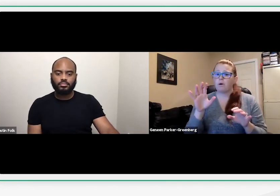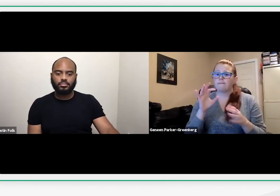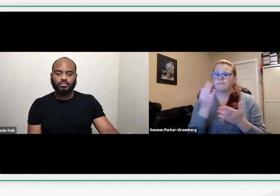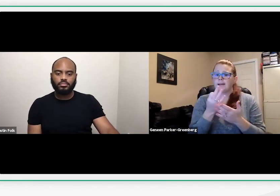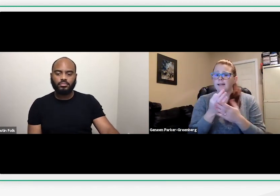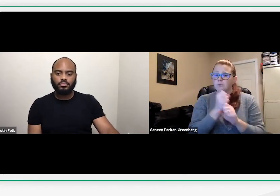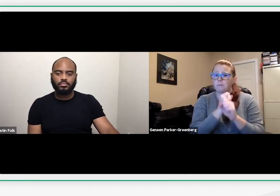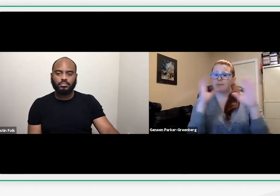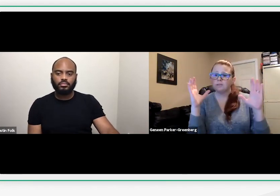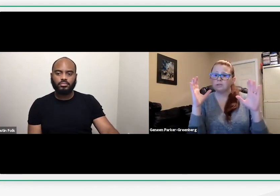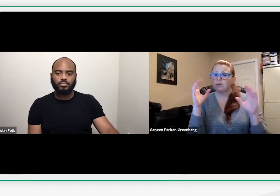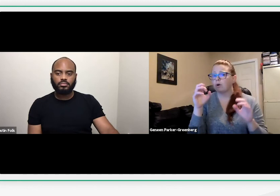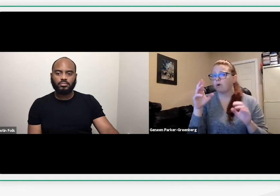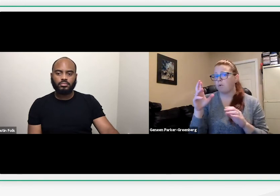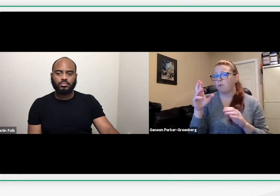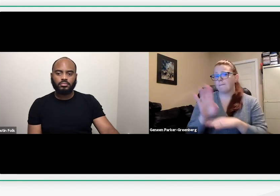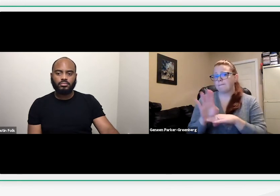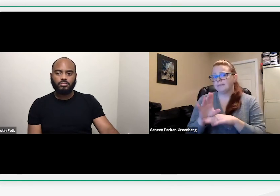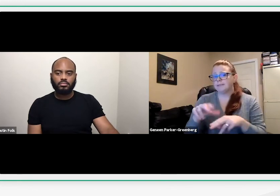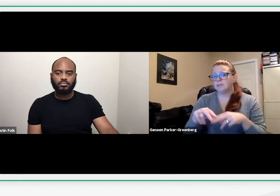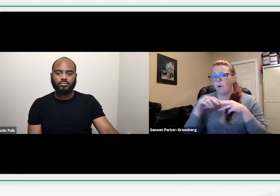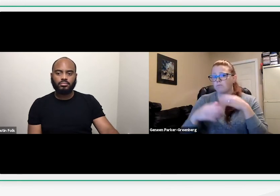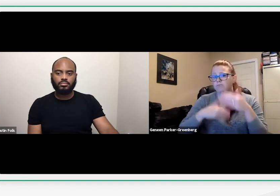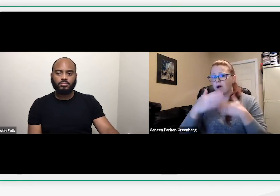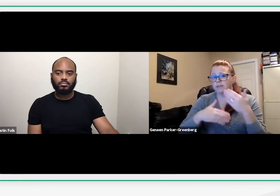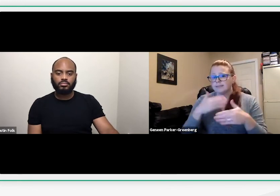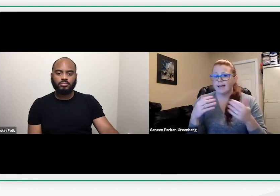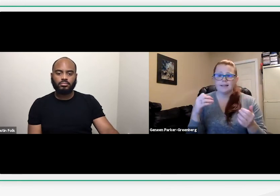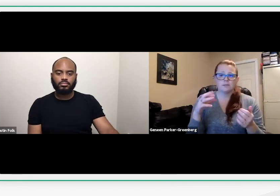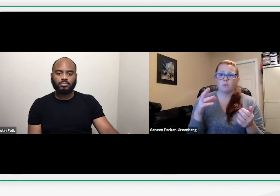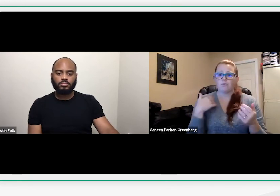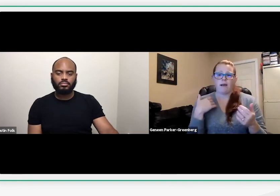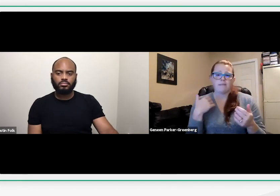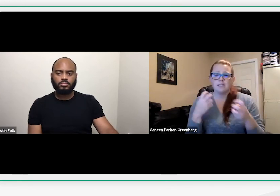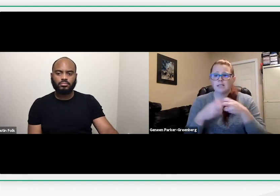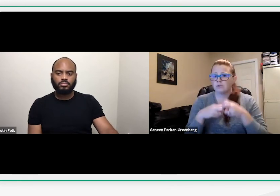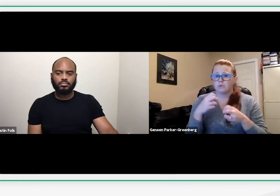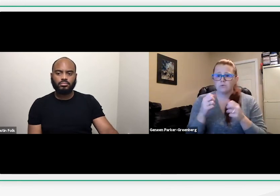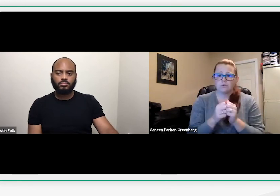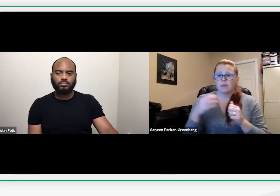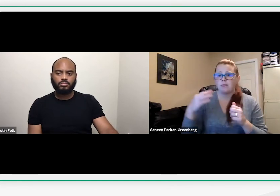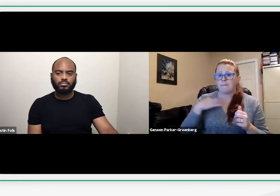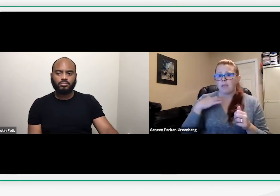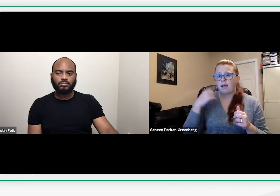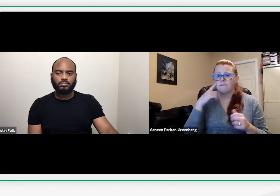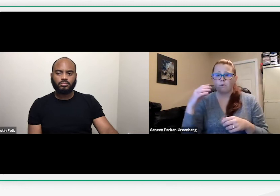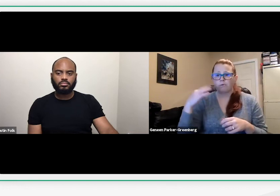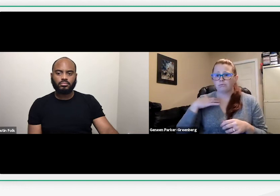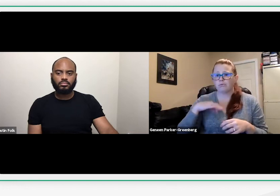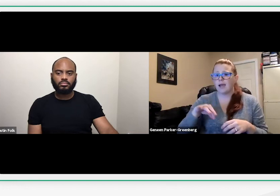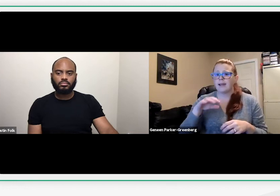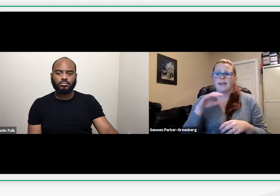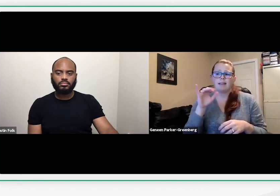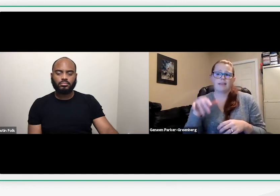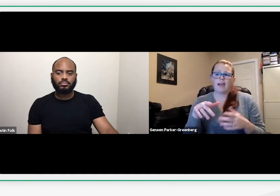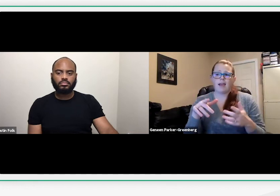it is still important for your financial picture or for a business loan process. Or maybe if you're having